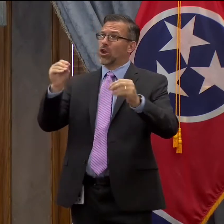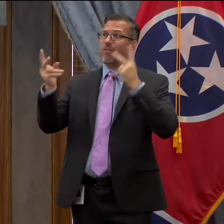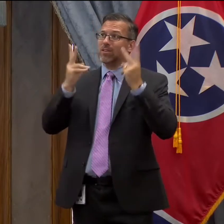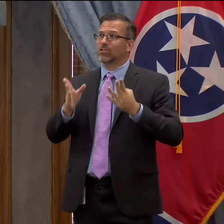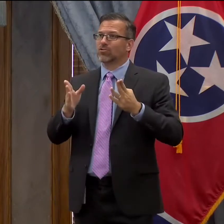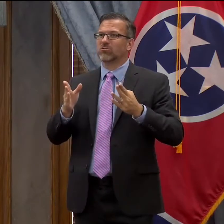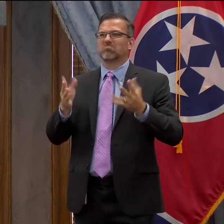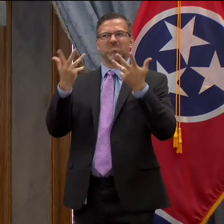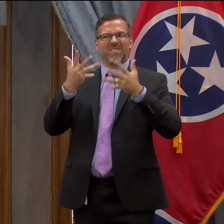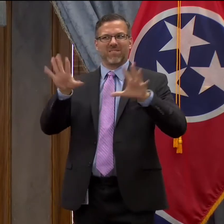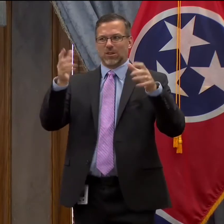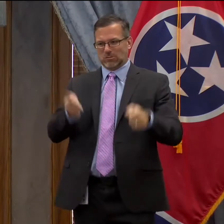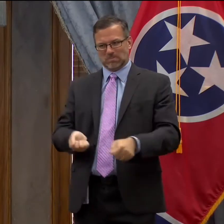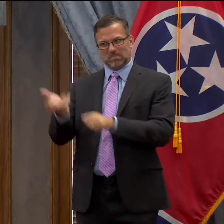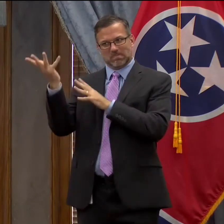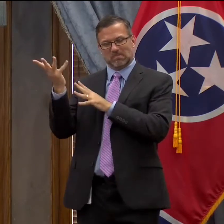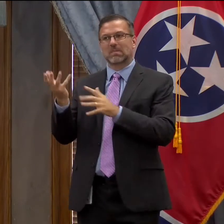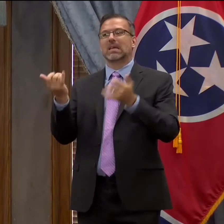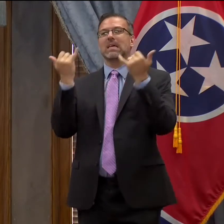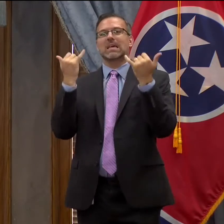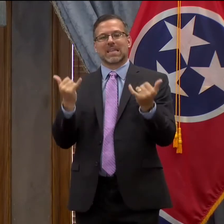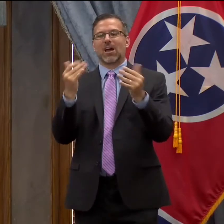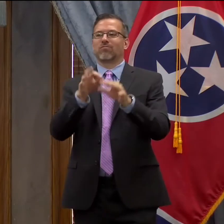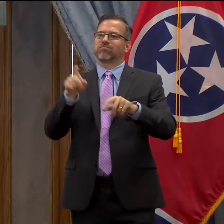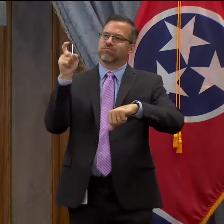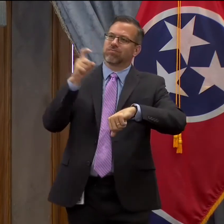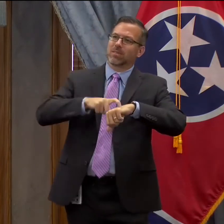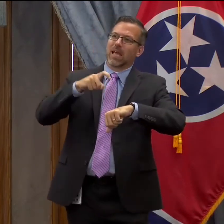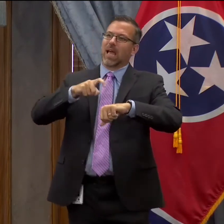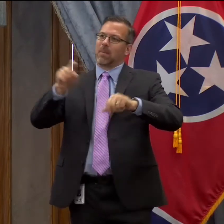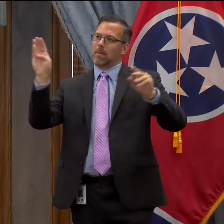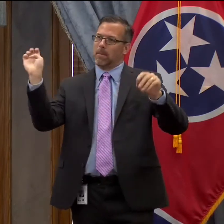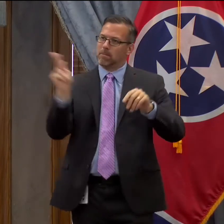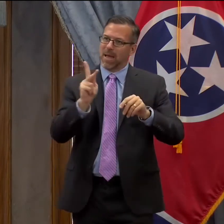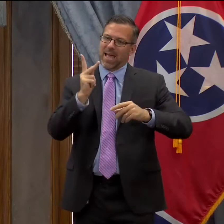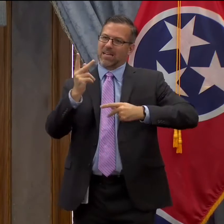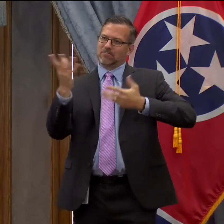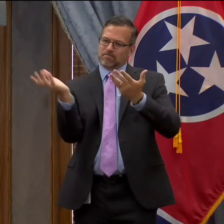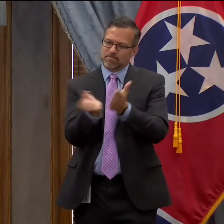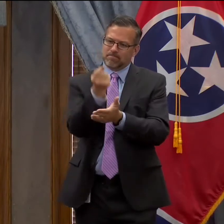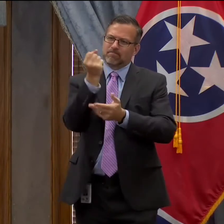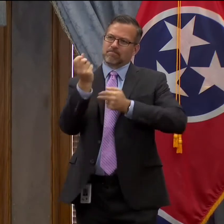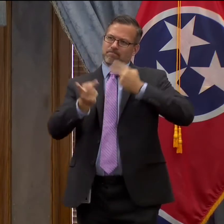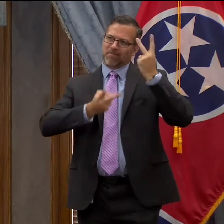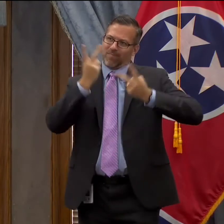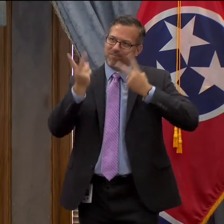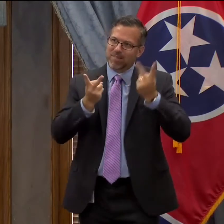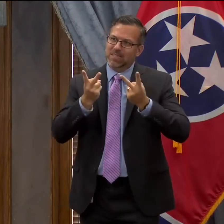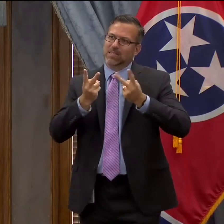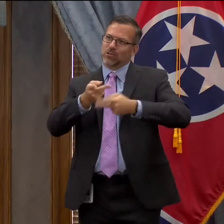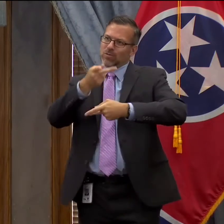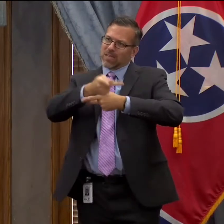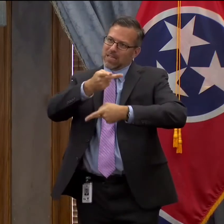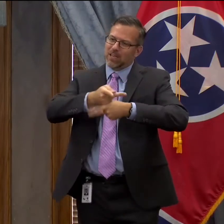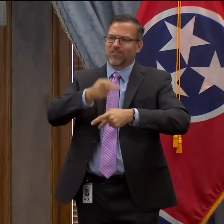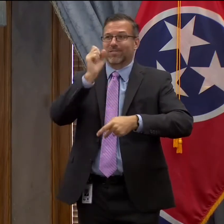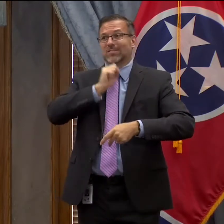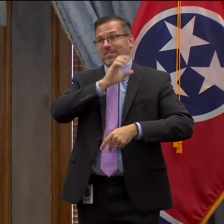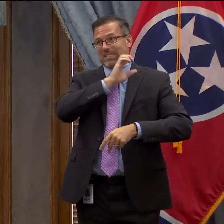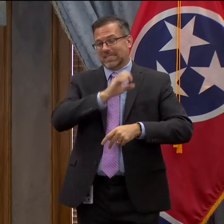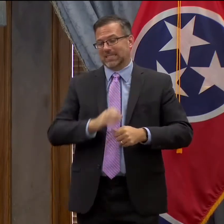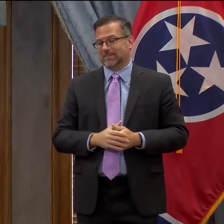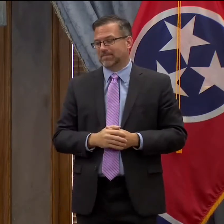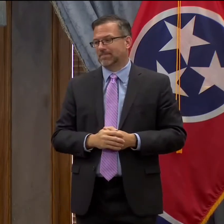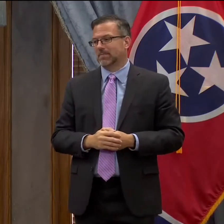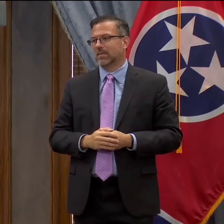families in a safe and disciplined manner so we can better balance the physical and emotional needs of our older Tennesseans.